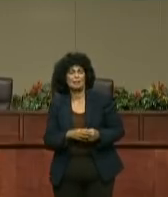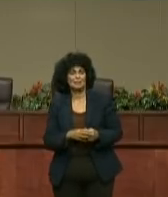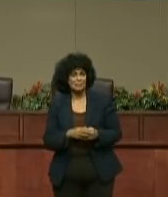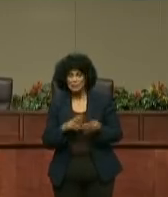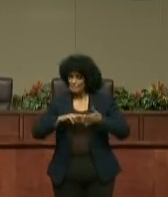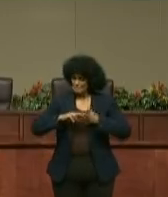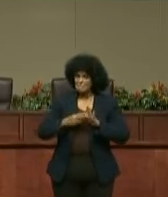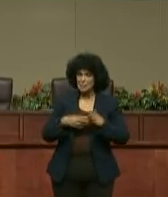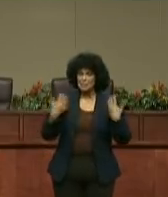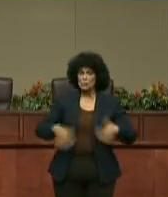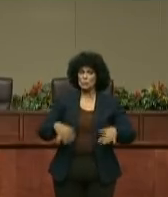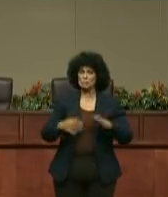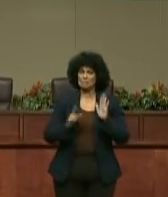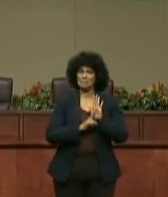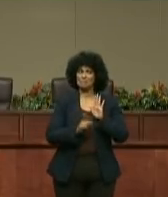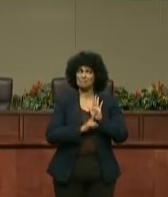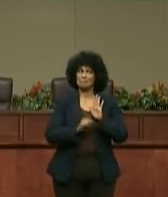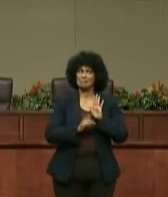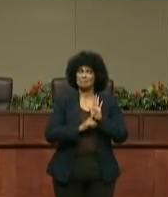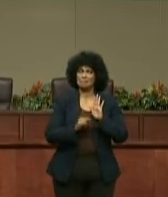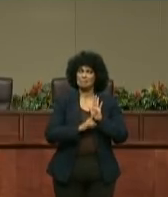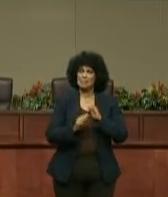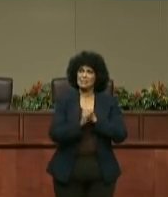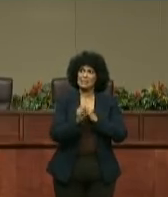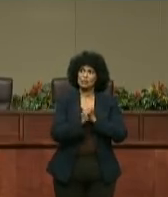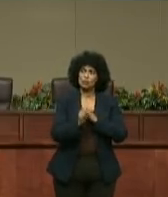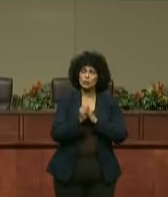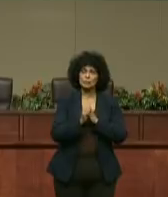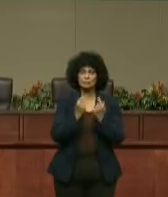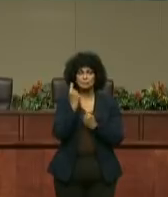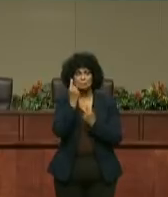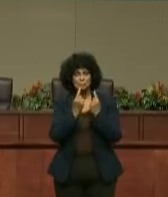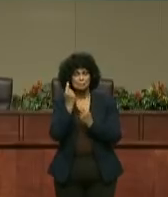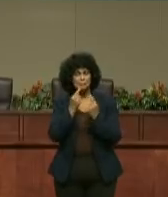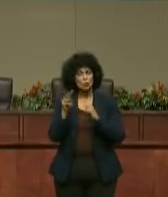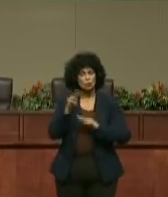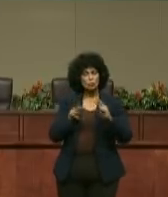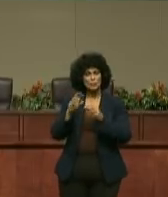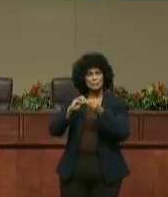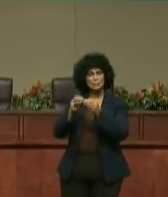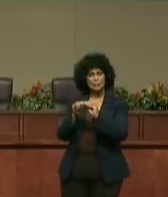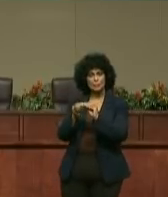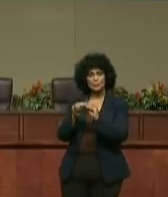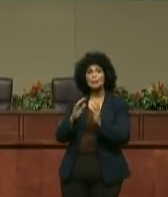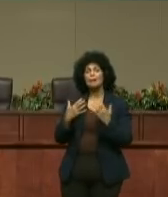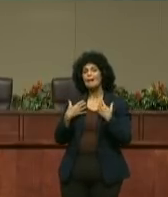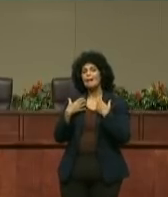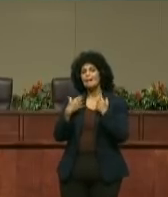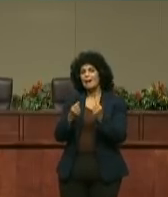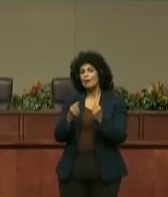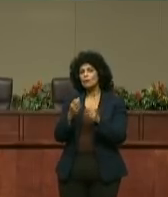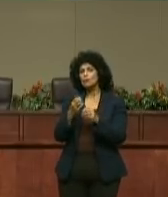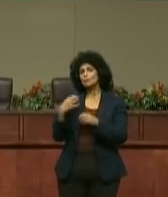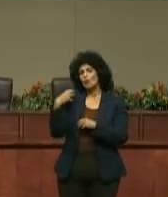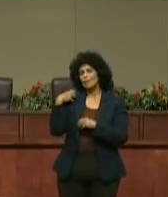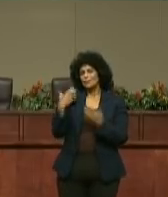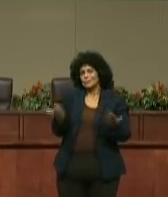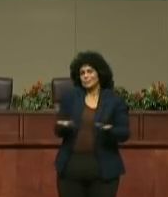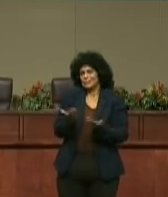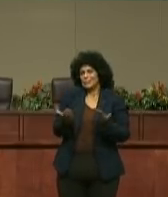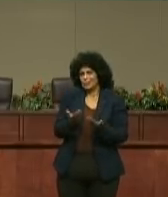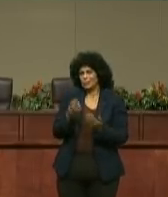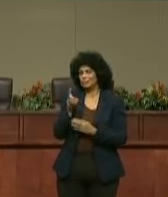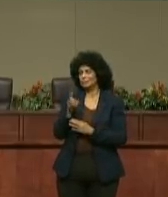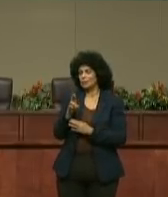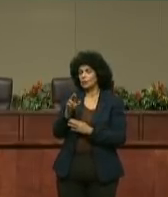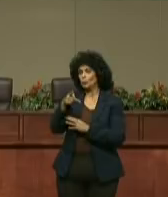of an alarm to us, so we must look at the numbers carefully. Dr. Pino, our health officer here in Orange County, is going to talk